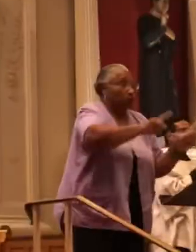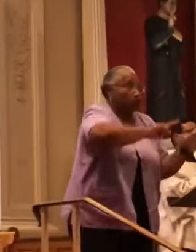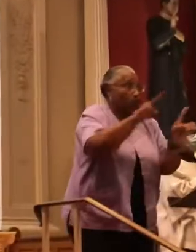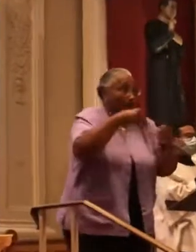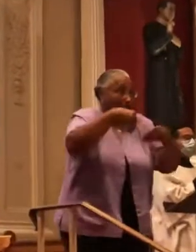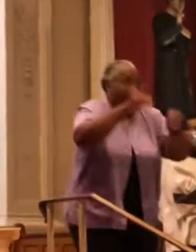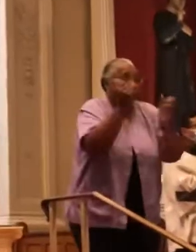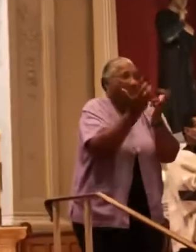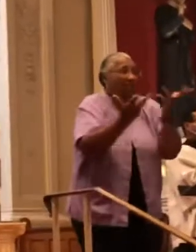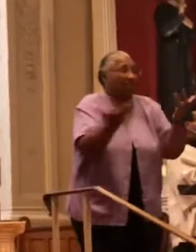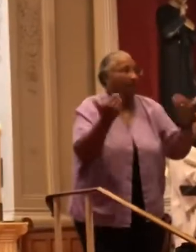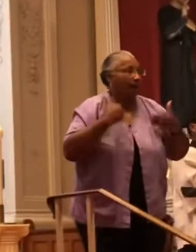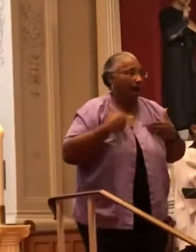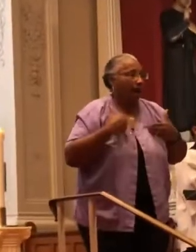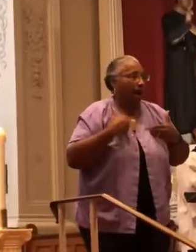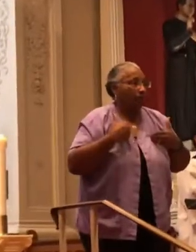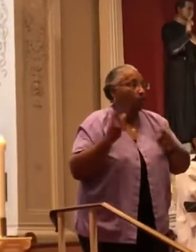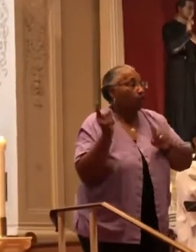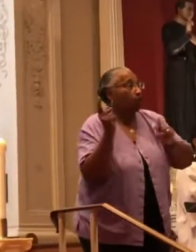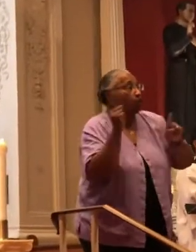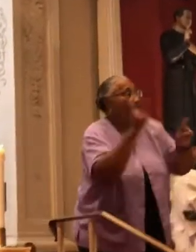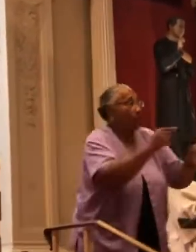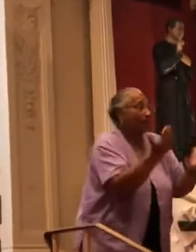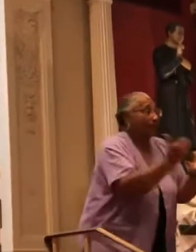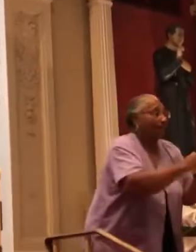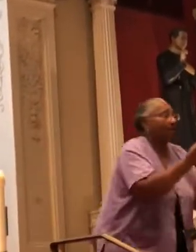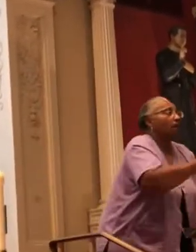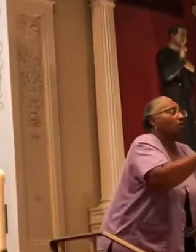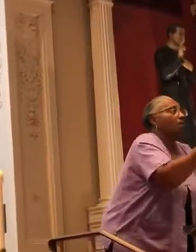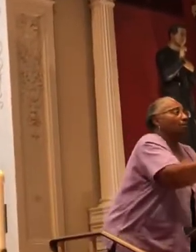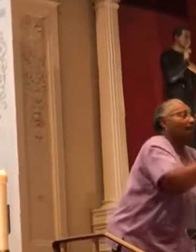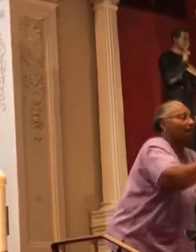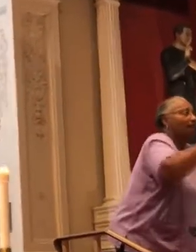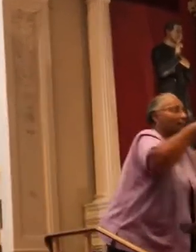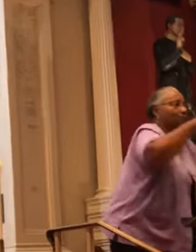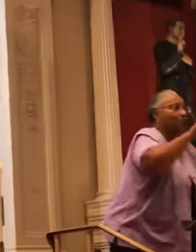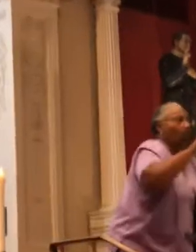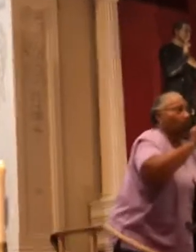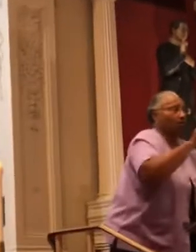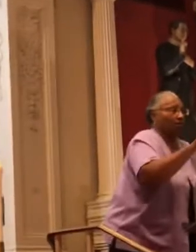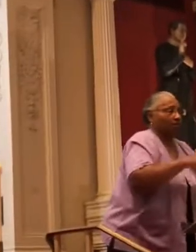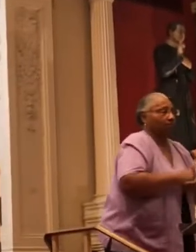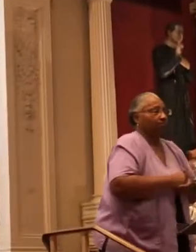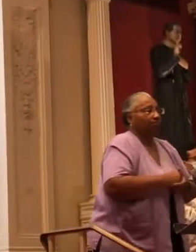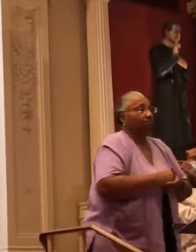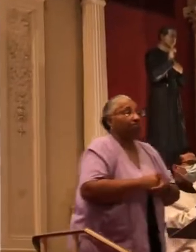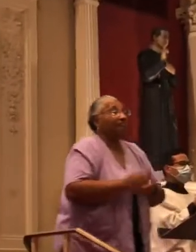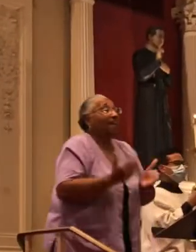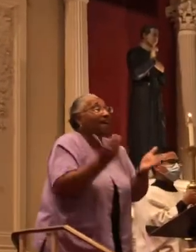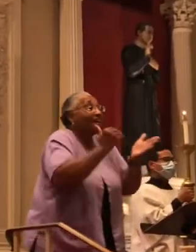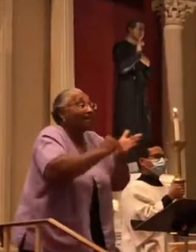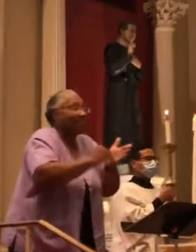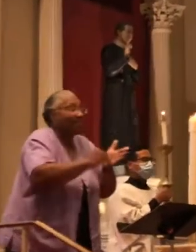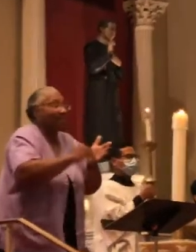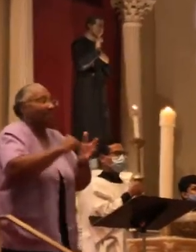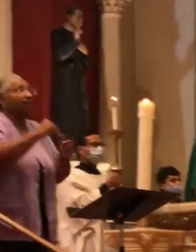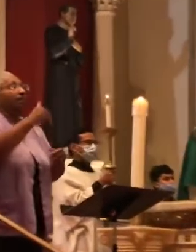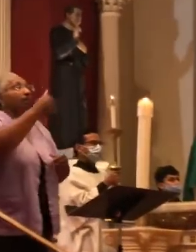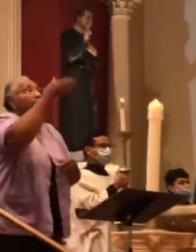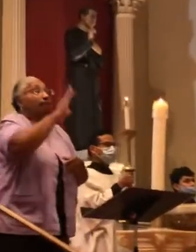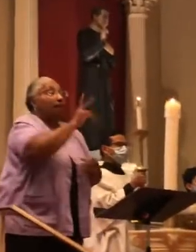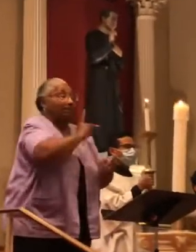I say. Again, the kingdom of heaven is like a net thrown into the sea,